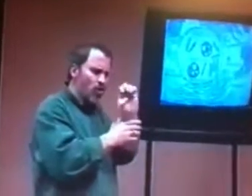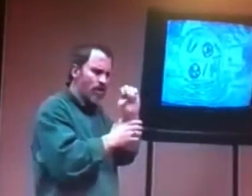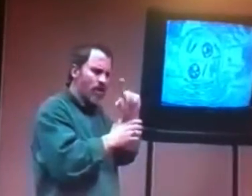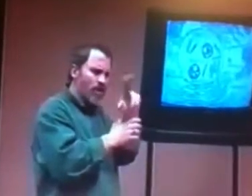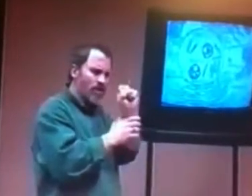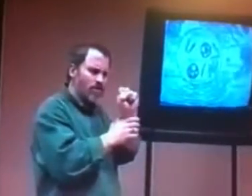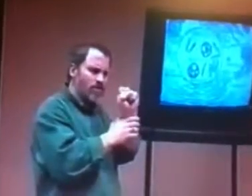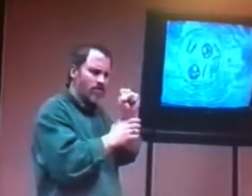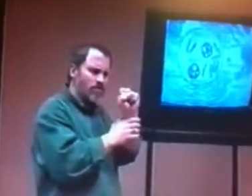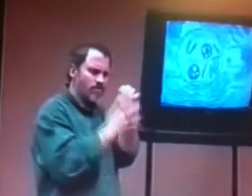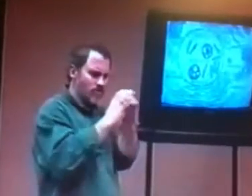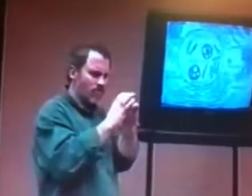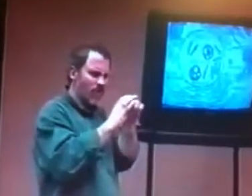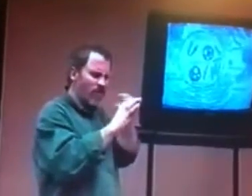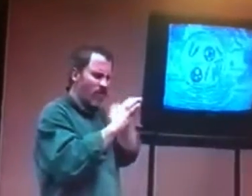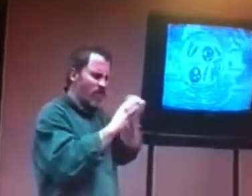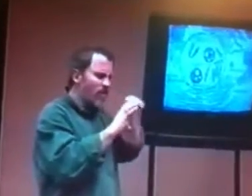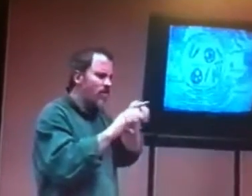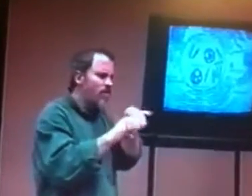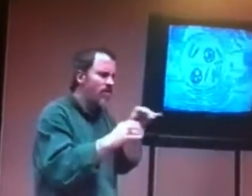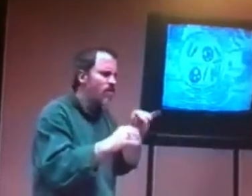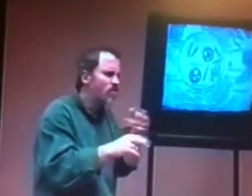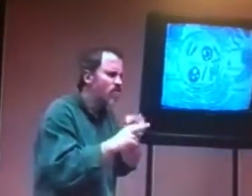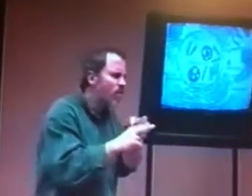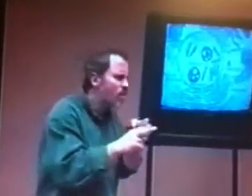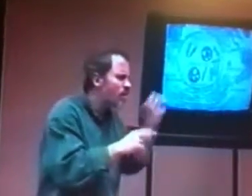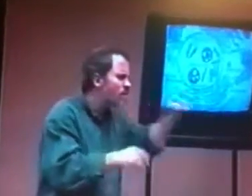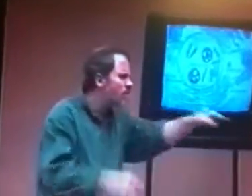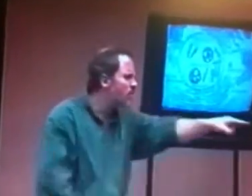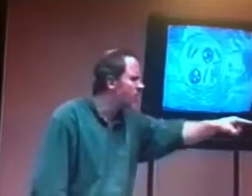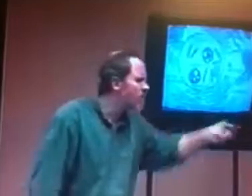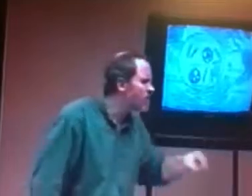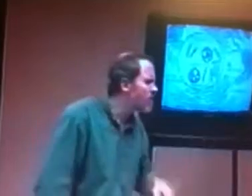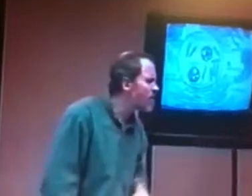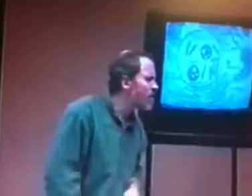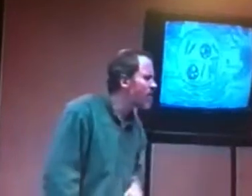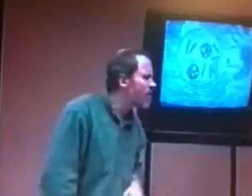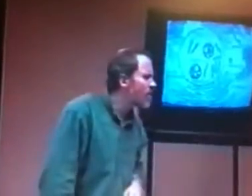Now if we focus on the nucleus, what's around it?